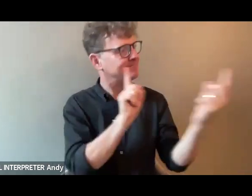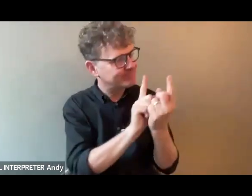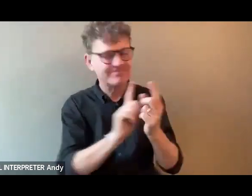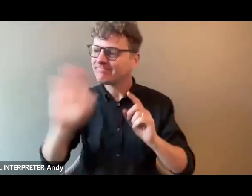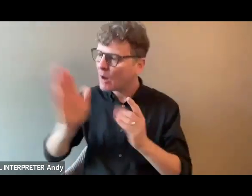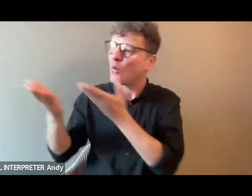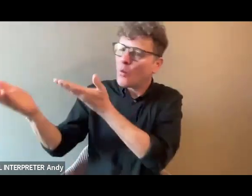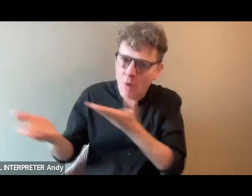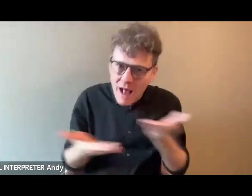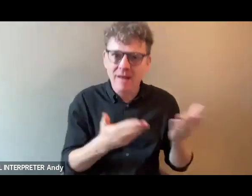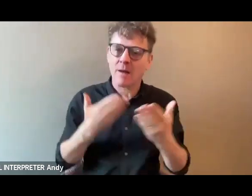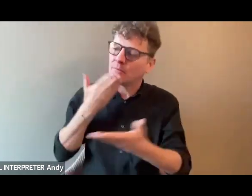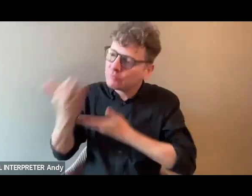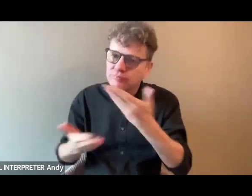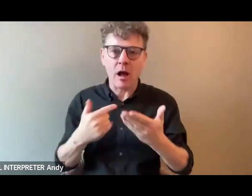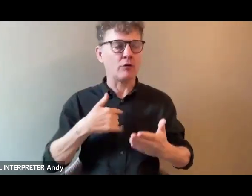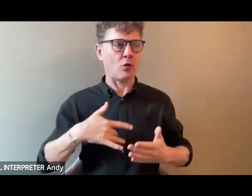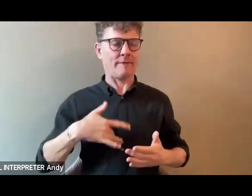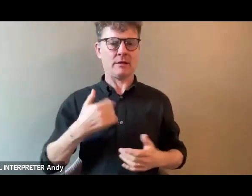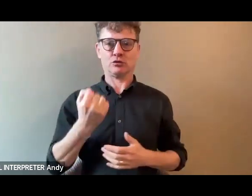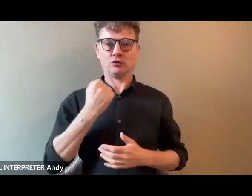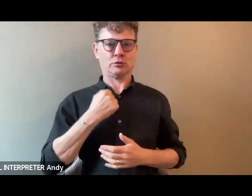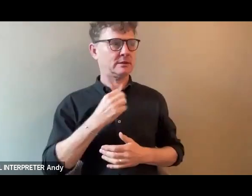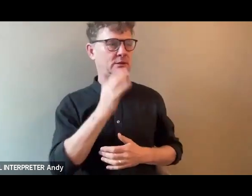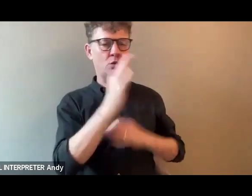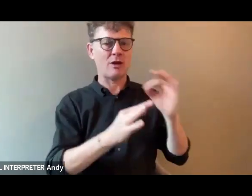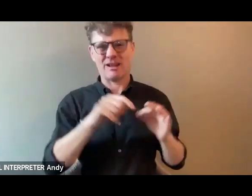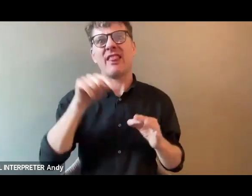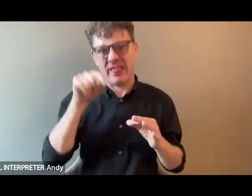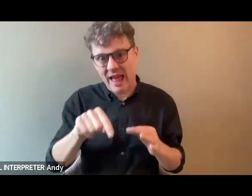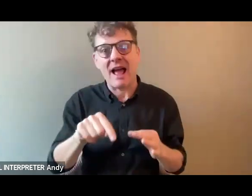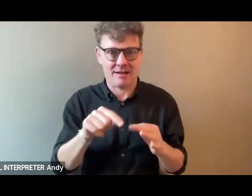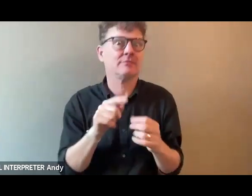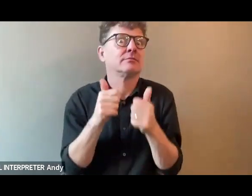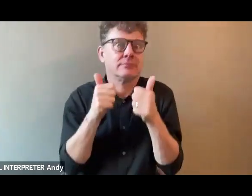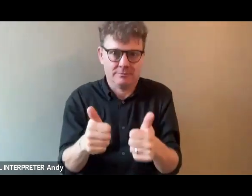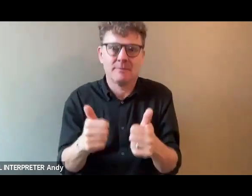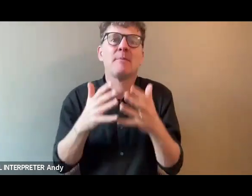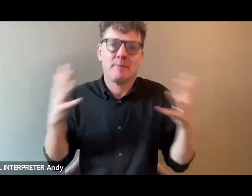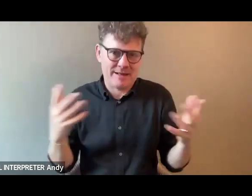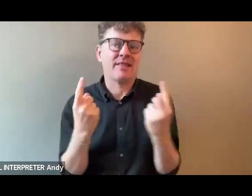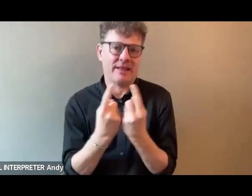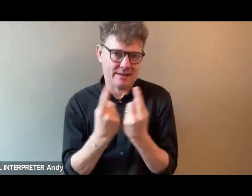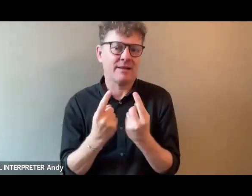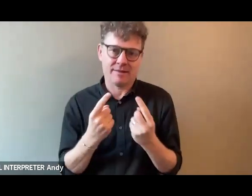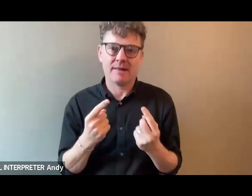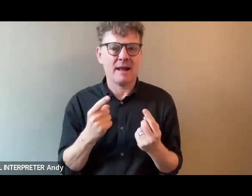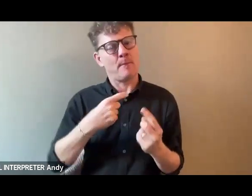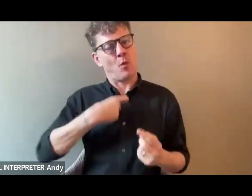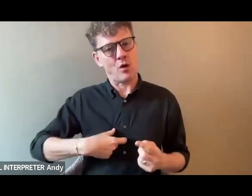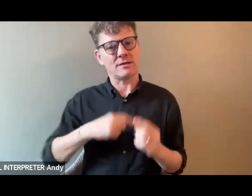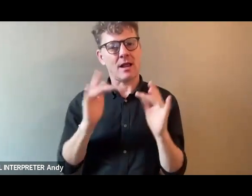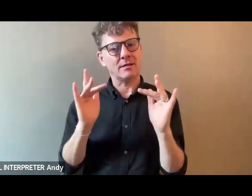feel stupid asking questions of, that was a really, really big thing that came across. It's the human touch and the personal